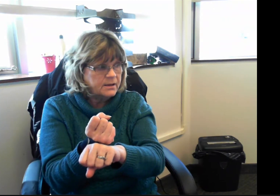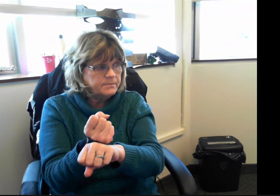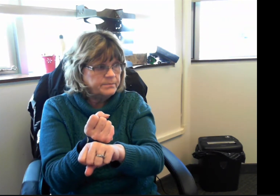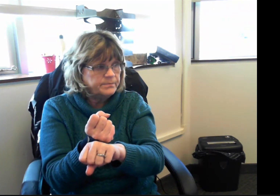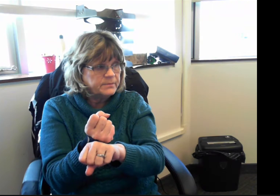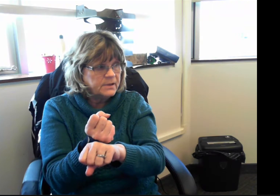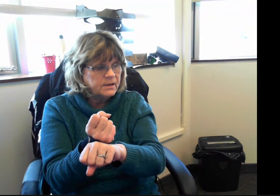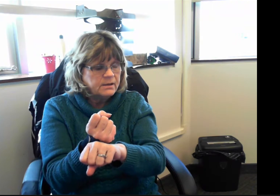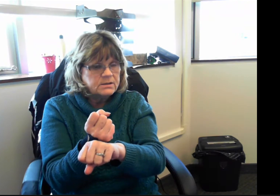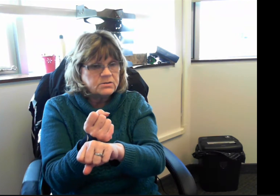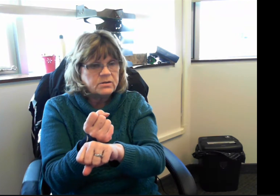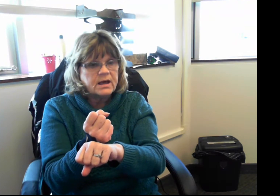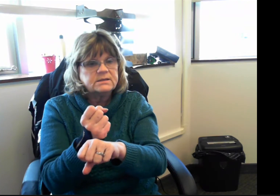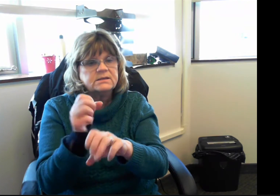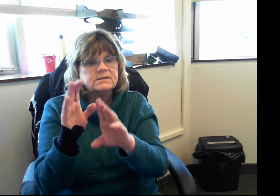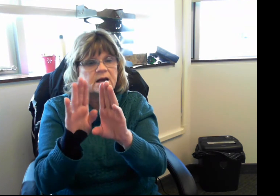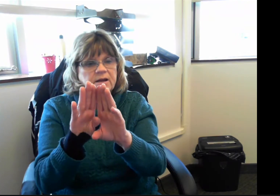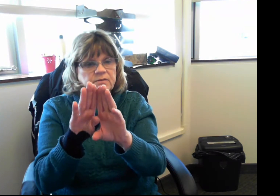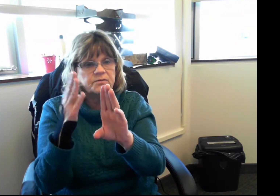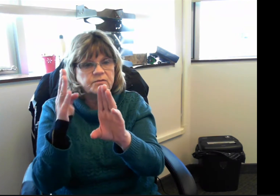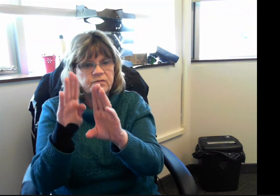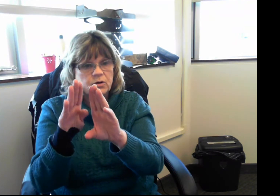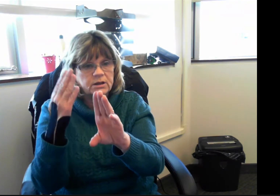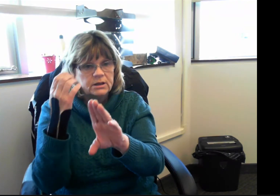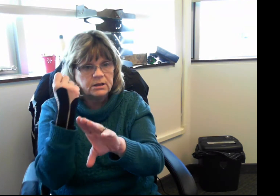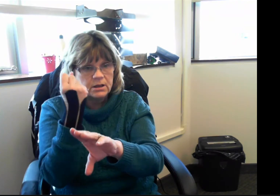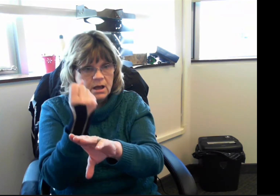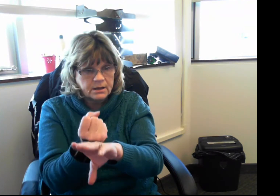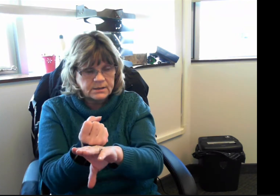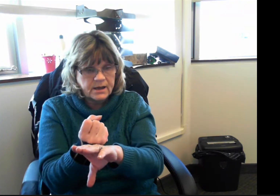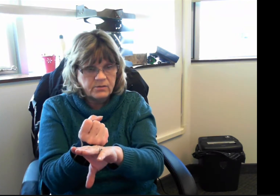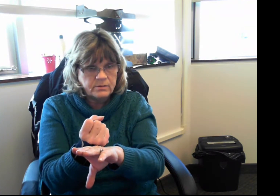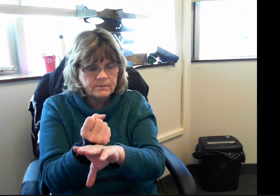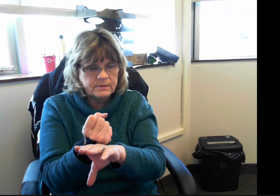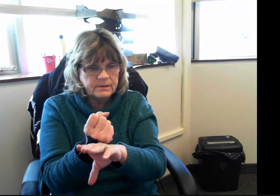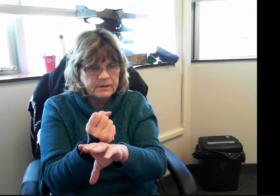Okay, so that's a sign for lockdown.